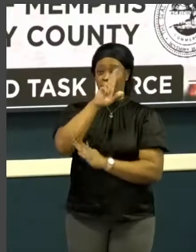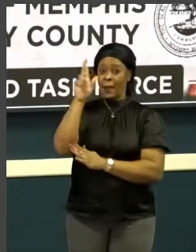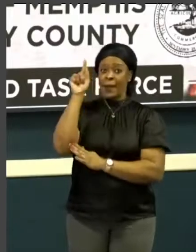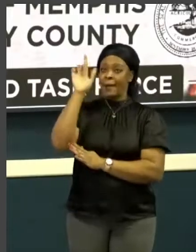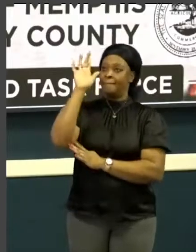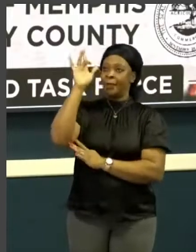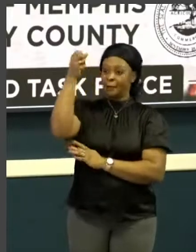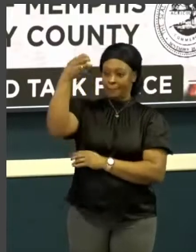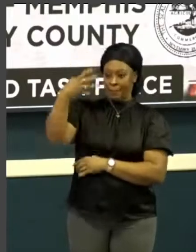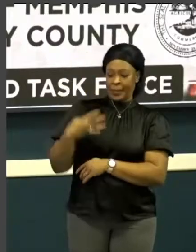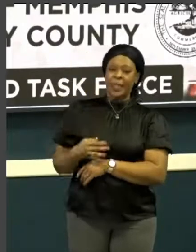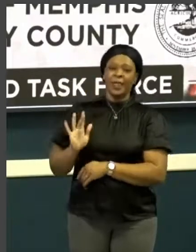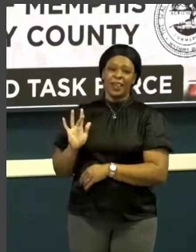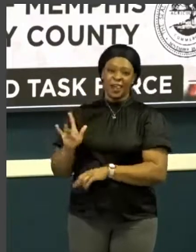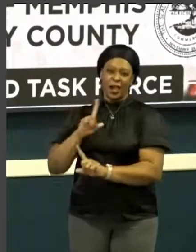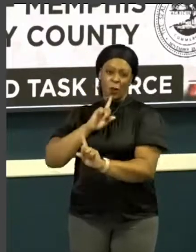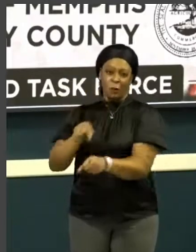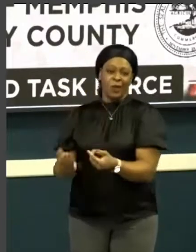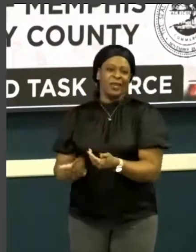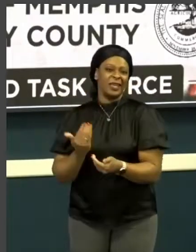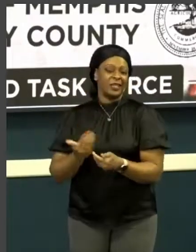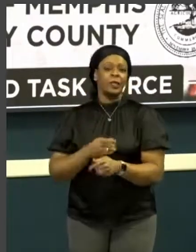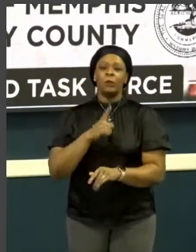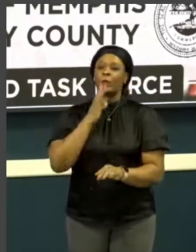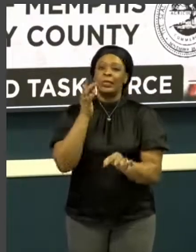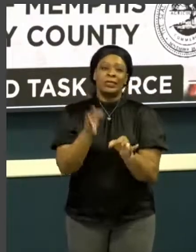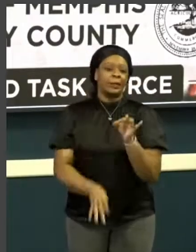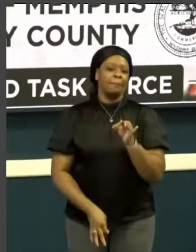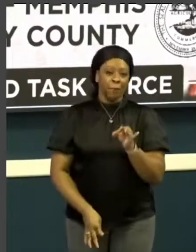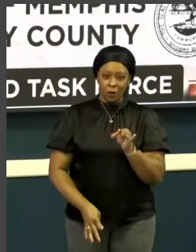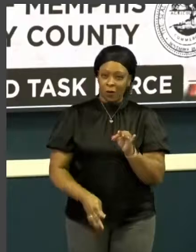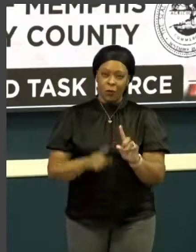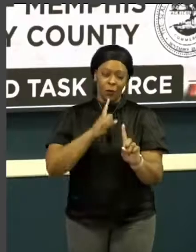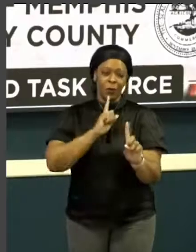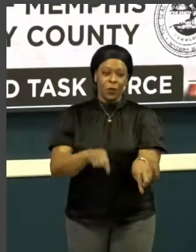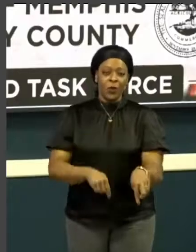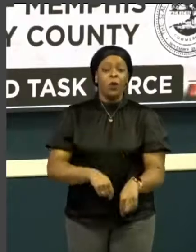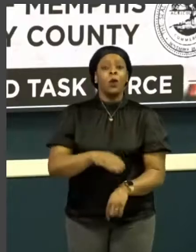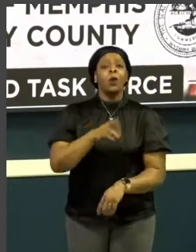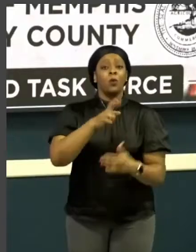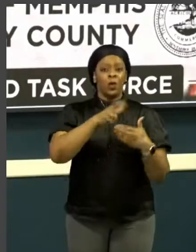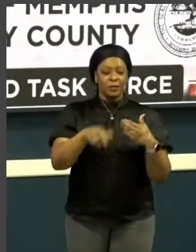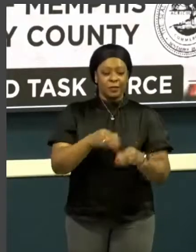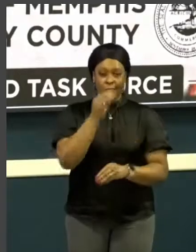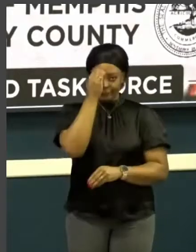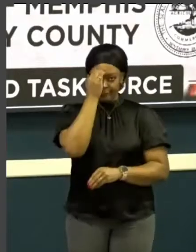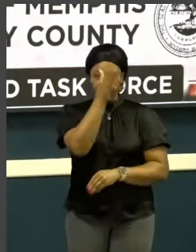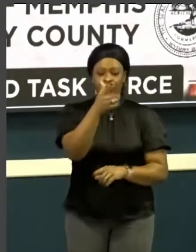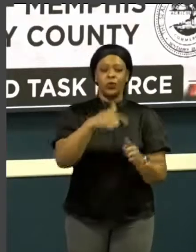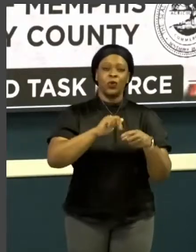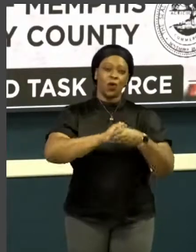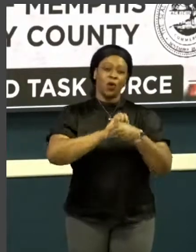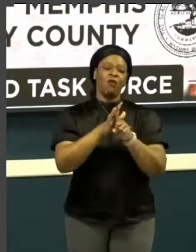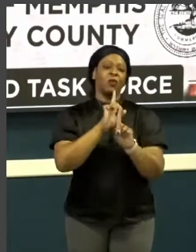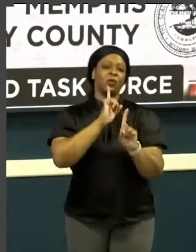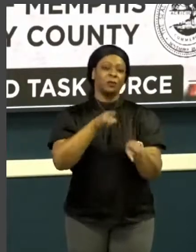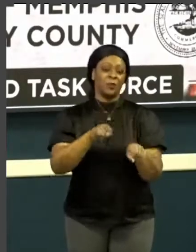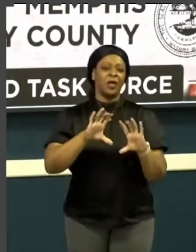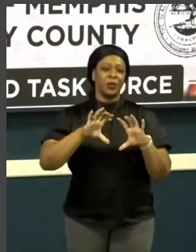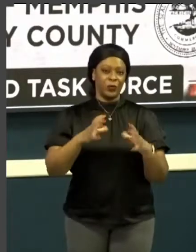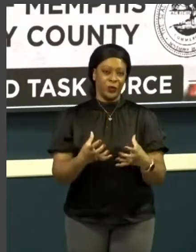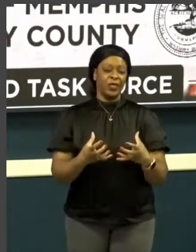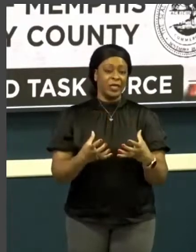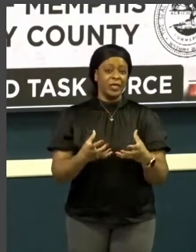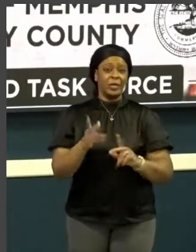page. The form is easy to complete and sends results directly to the Health Department's COVID response unit.